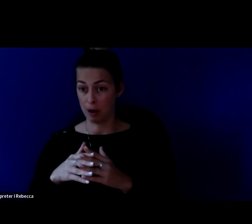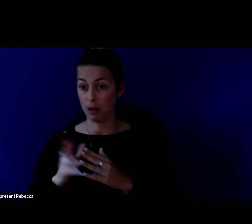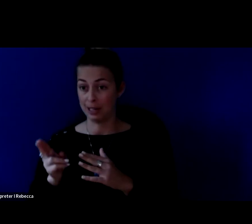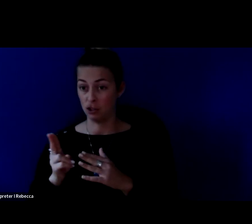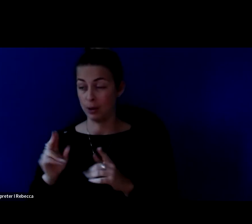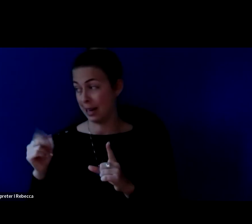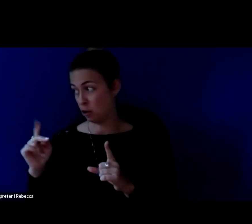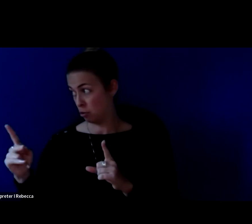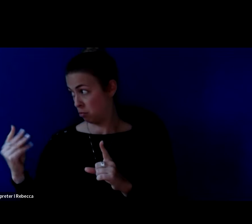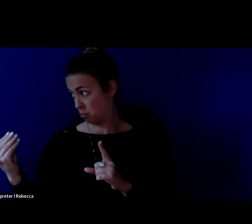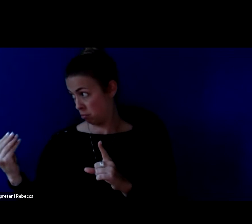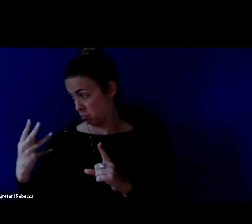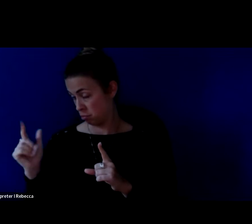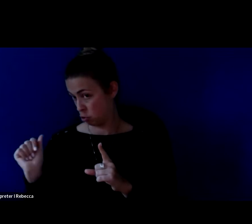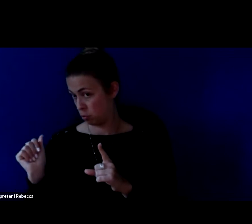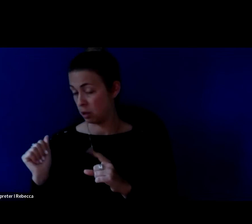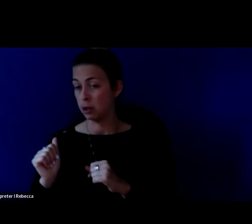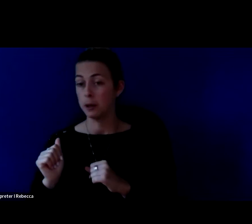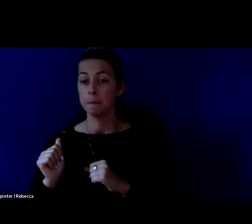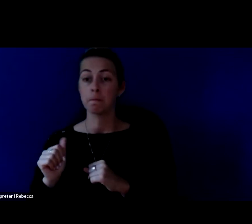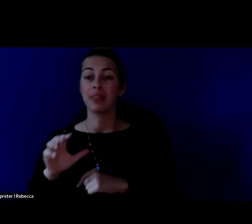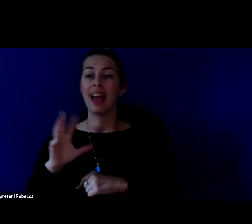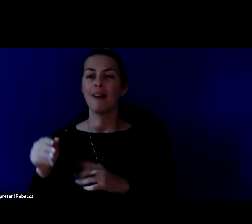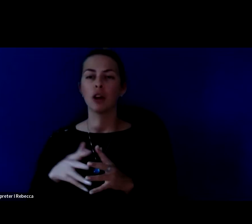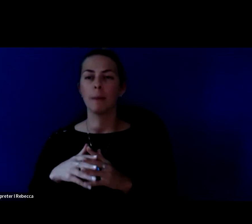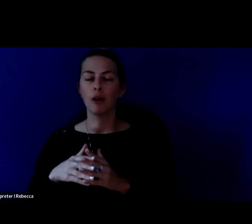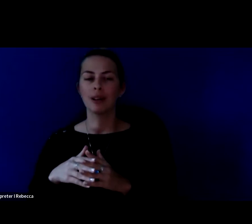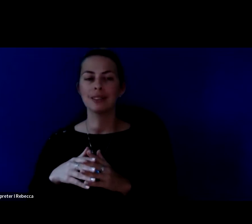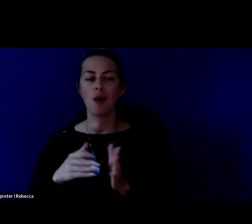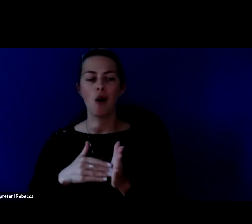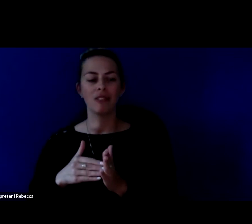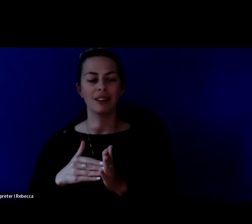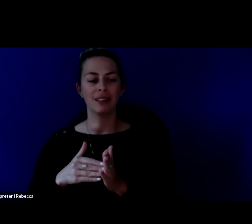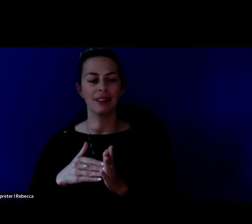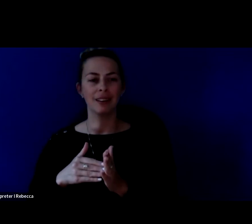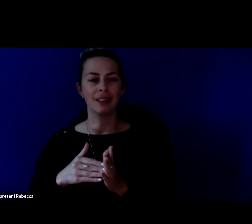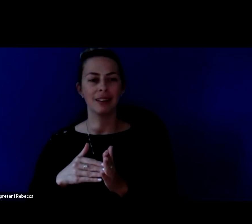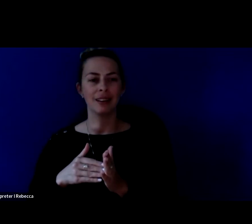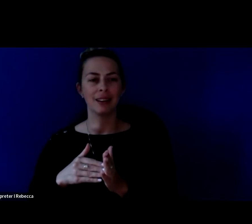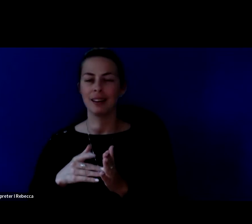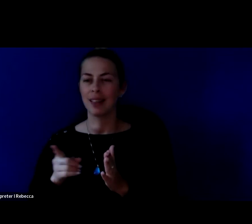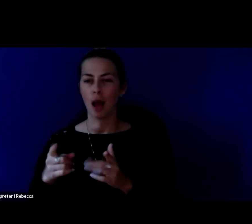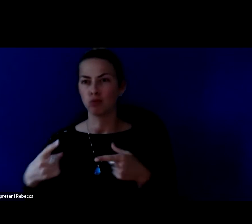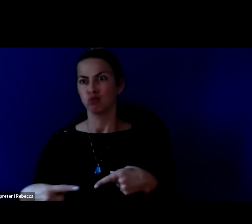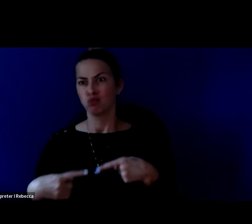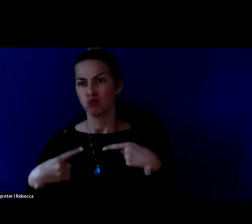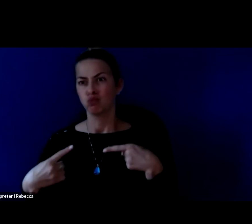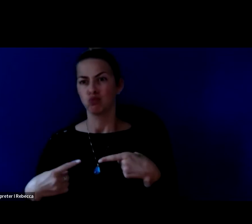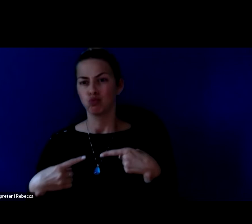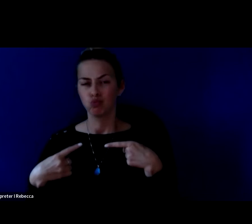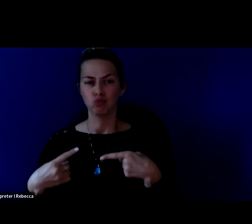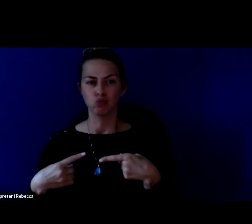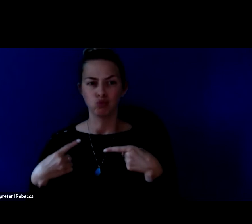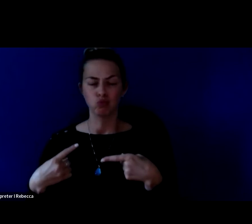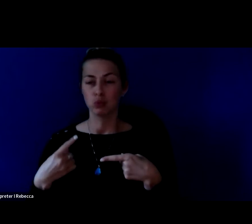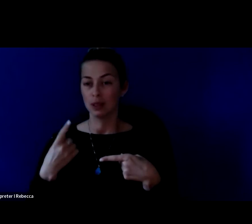written, is that African Americans are often, have had the hardest time in terms of experiencing American